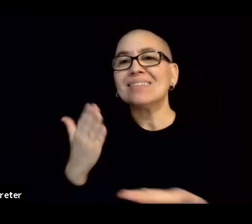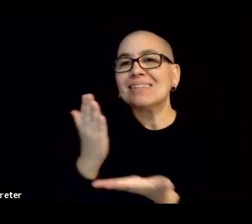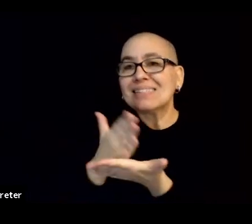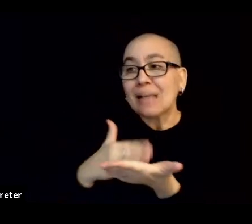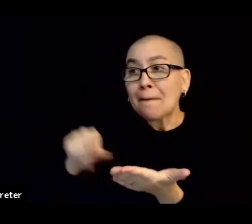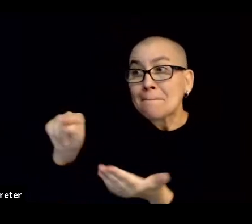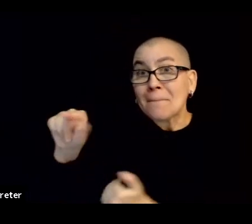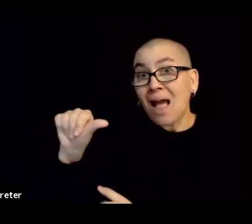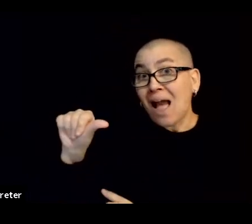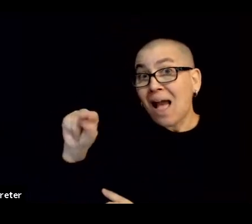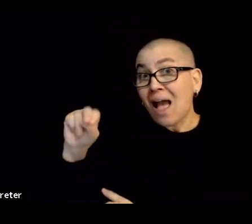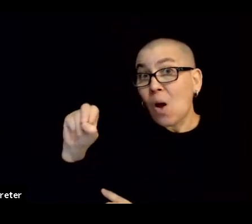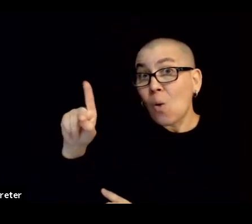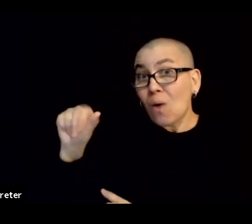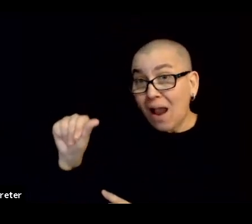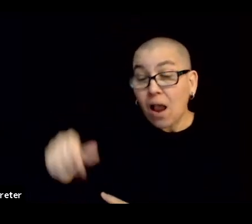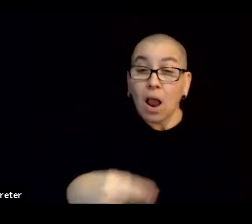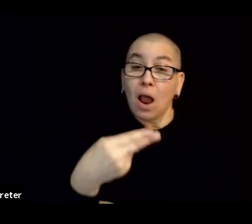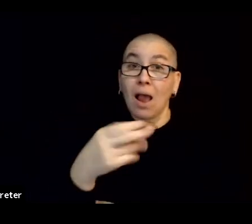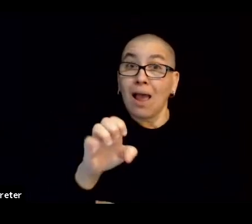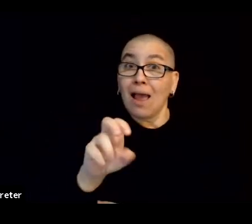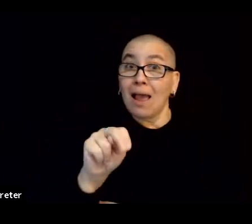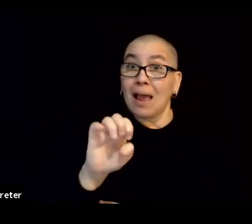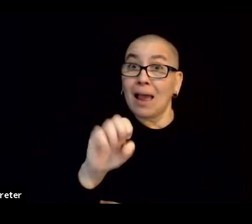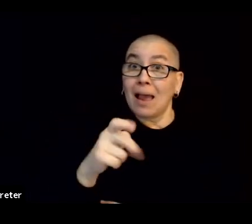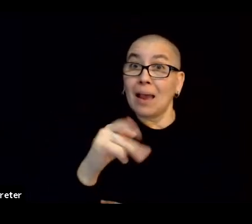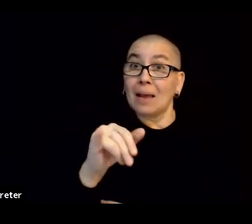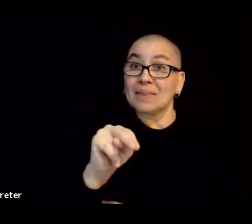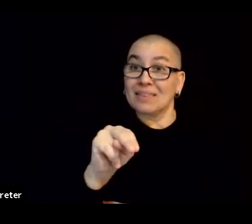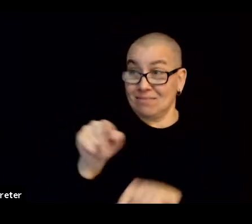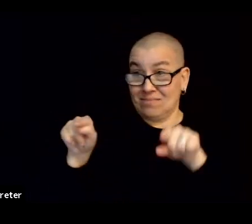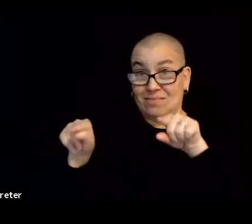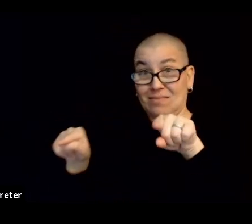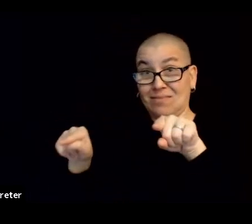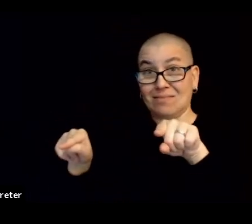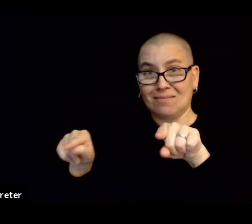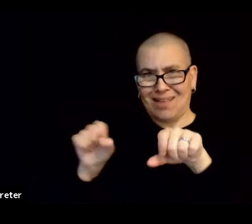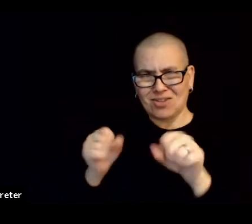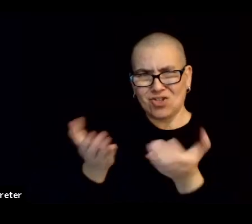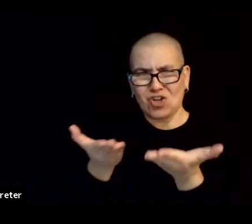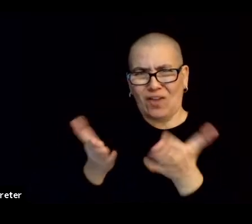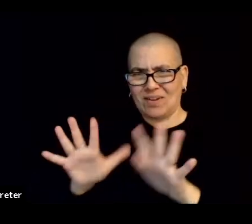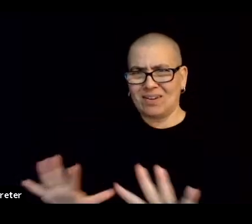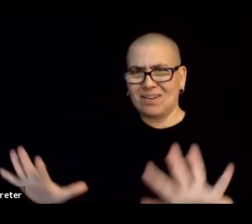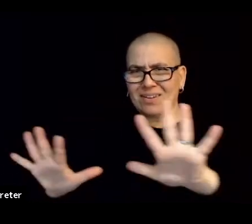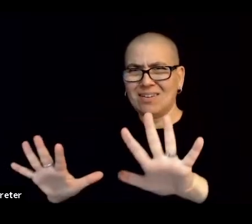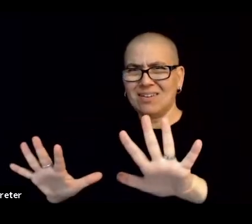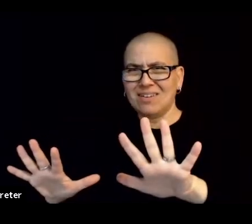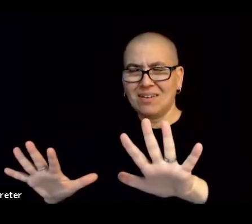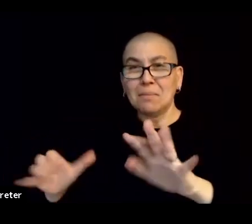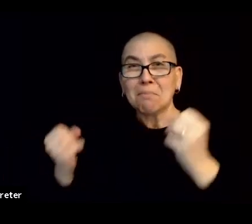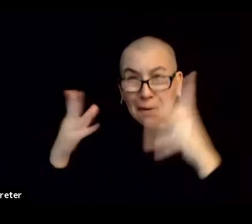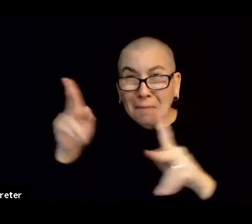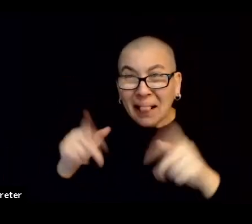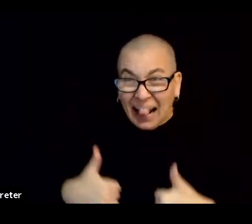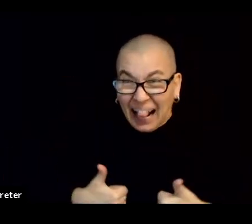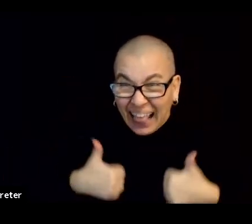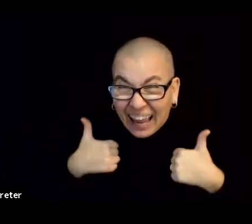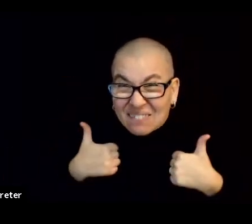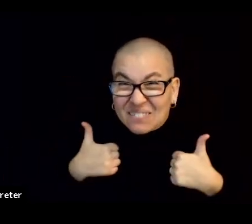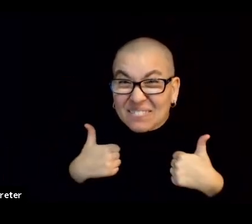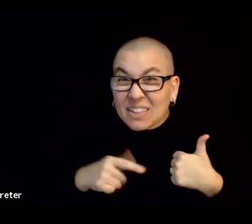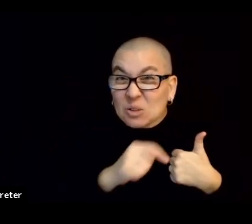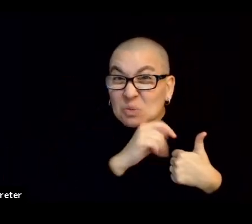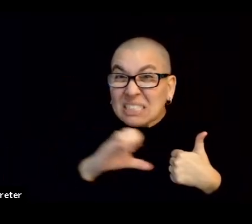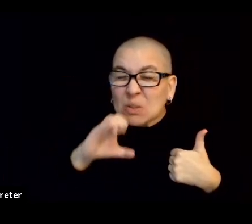will serve this area. But again, with an area of this high a population, it's going to be really exacerbated